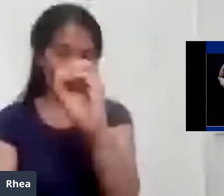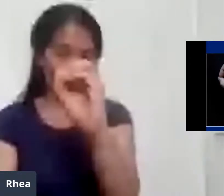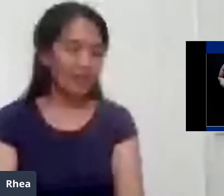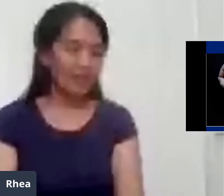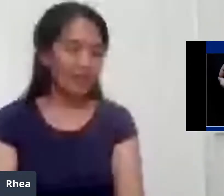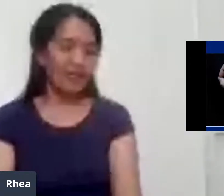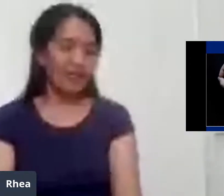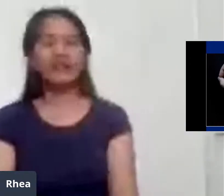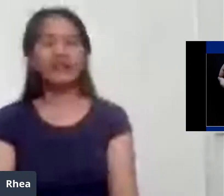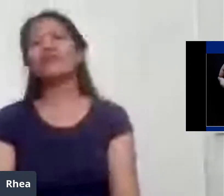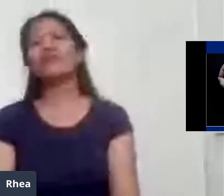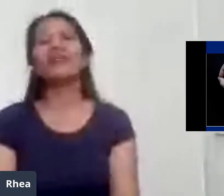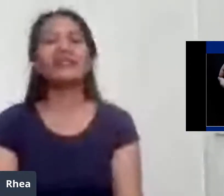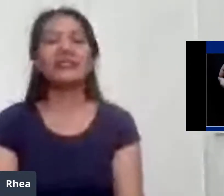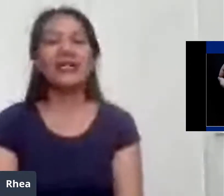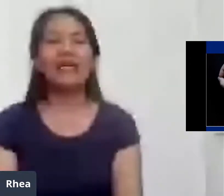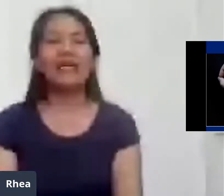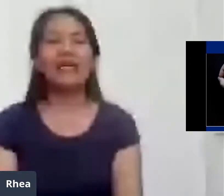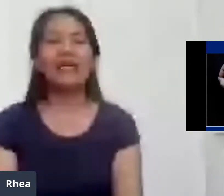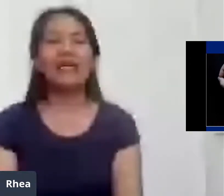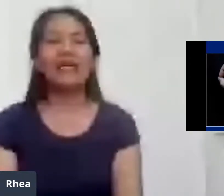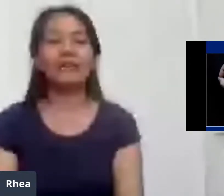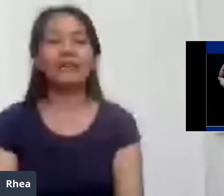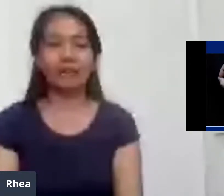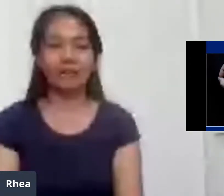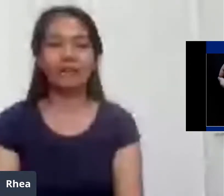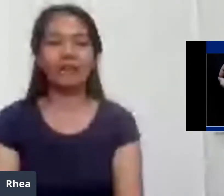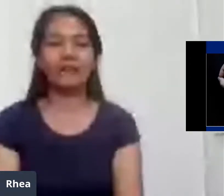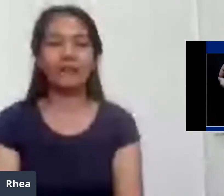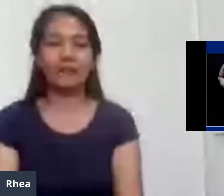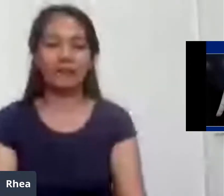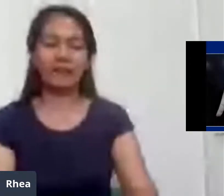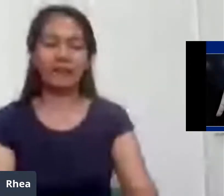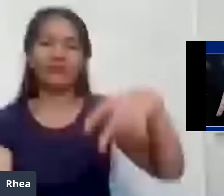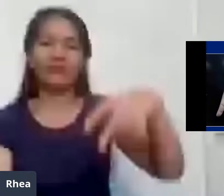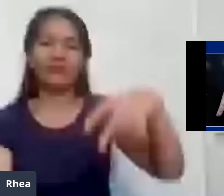O. Letter P is like,